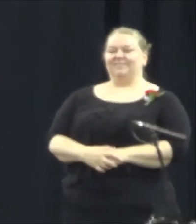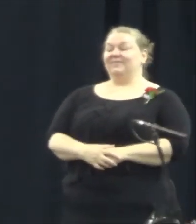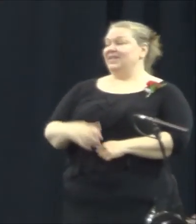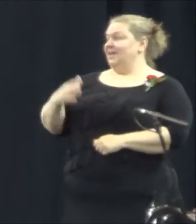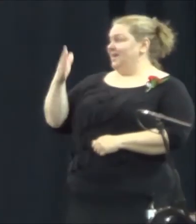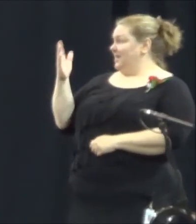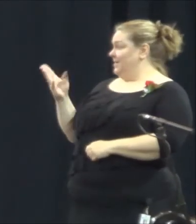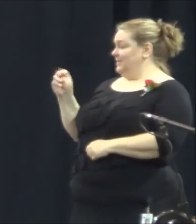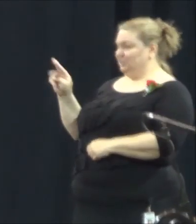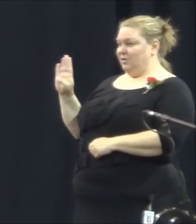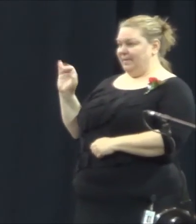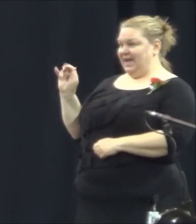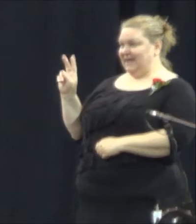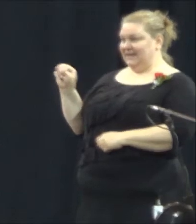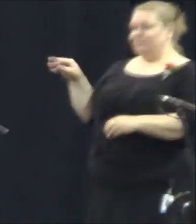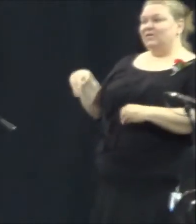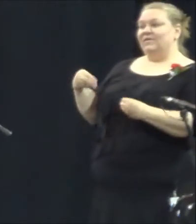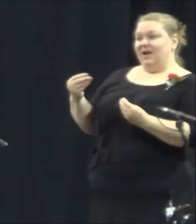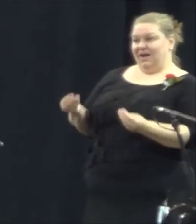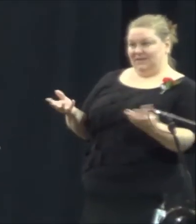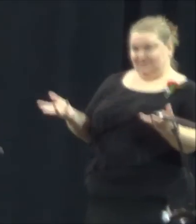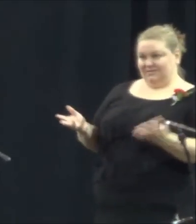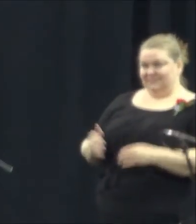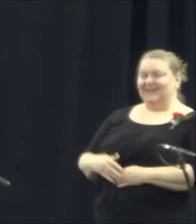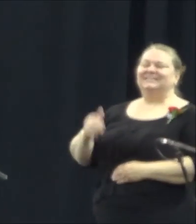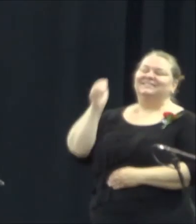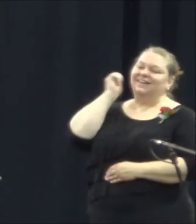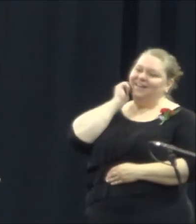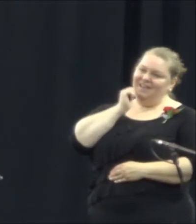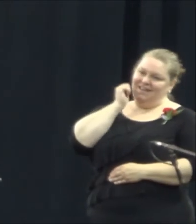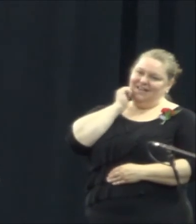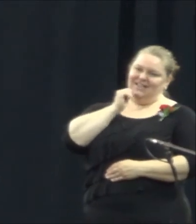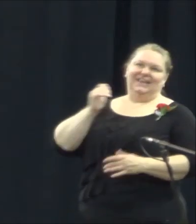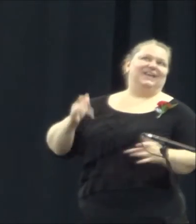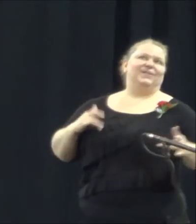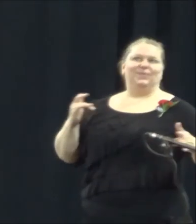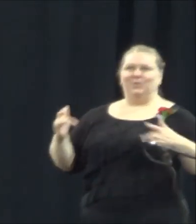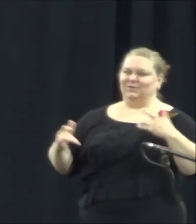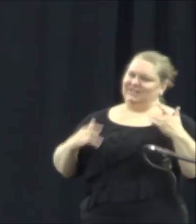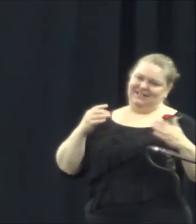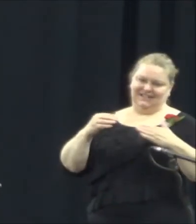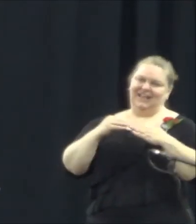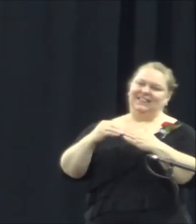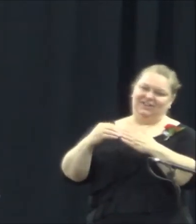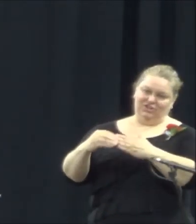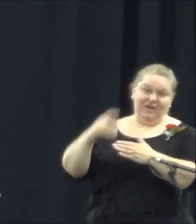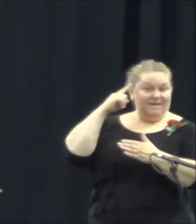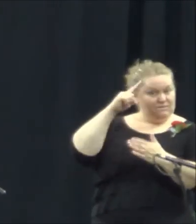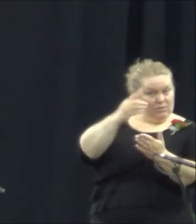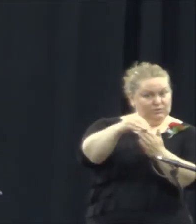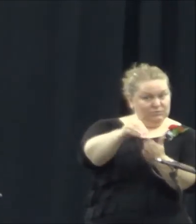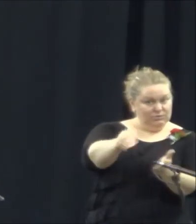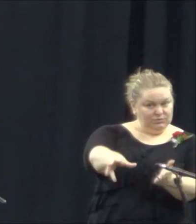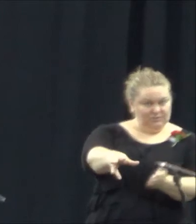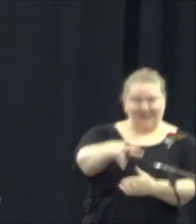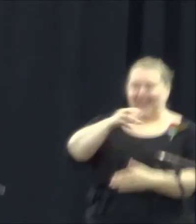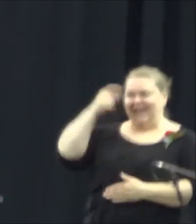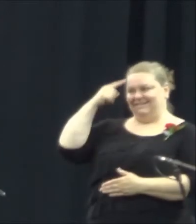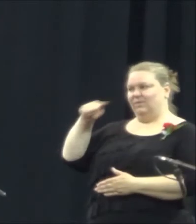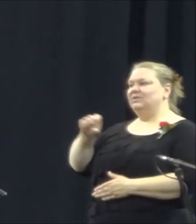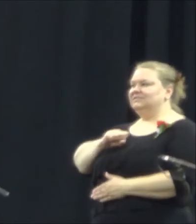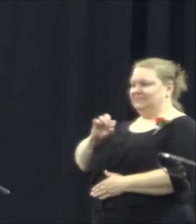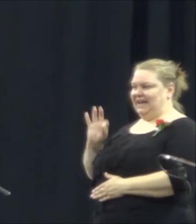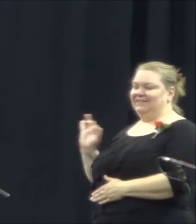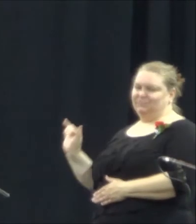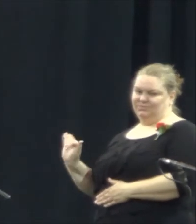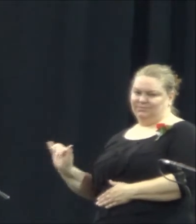Mr. Bacon provides, as you well know, daily enthusiastic leadership, both for students and for